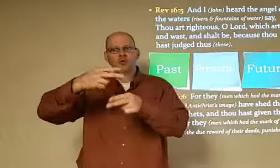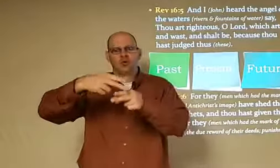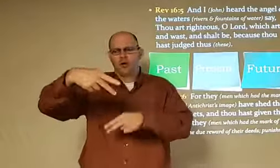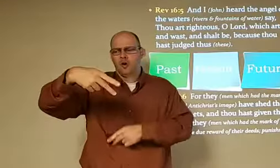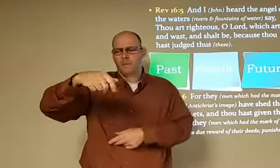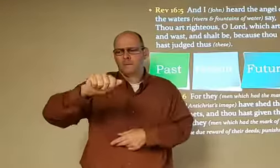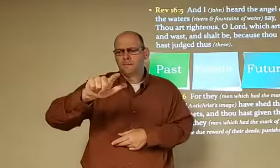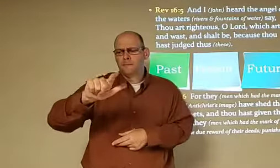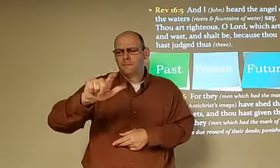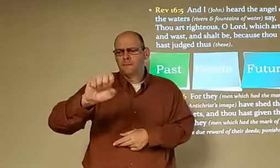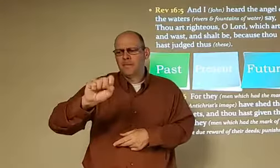Those people